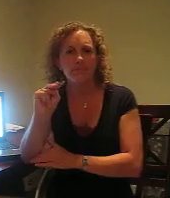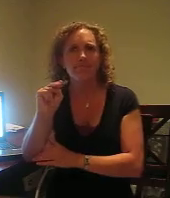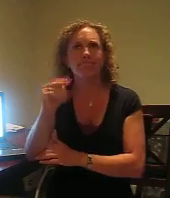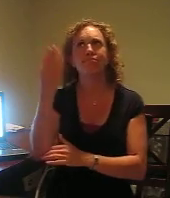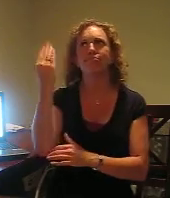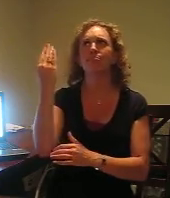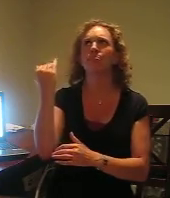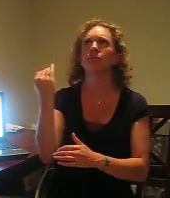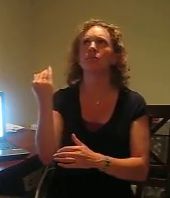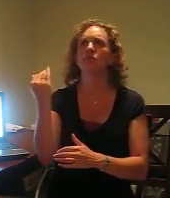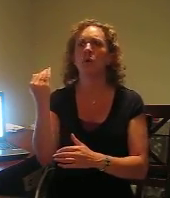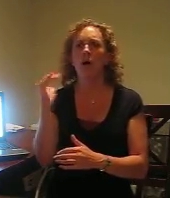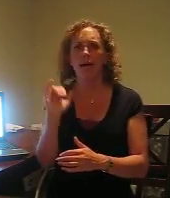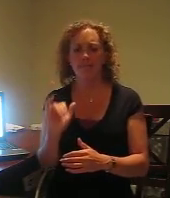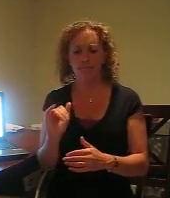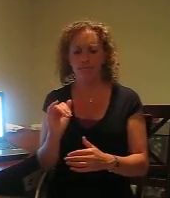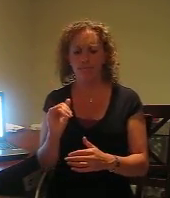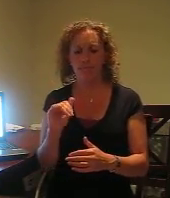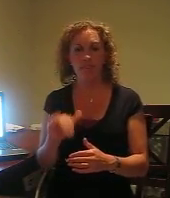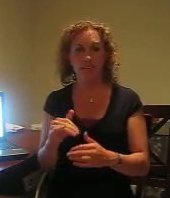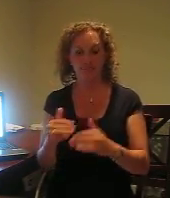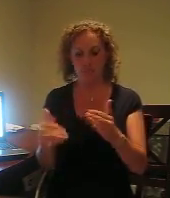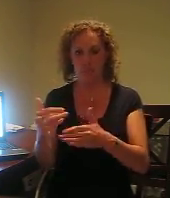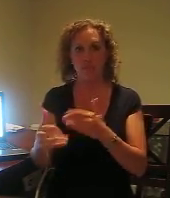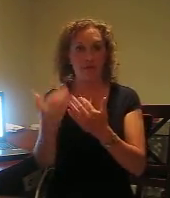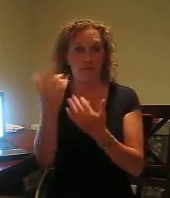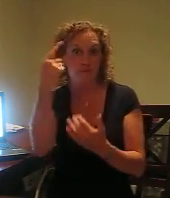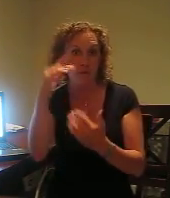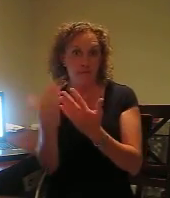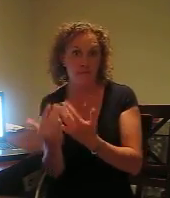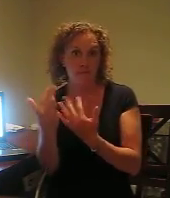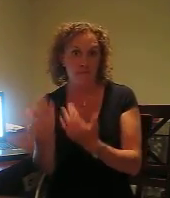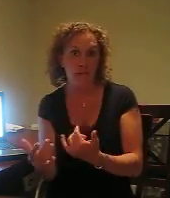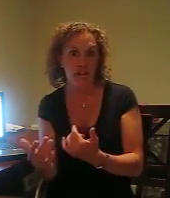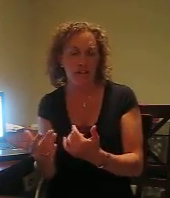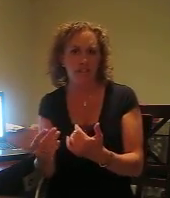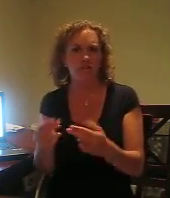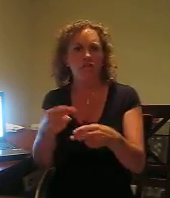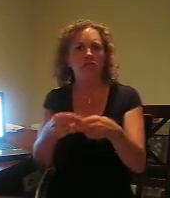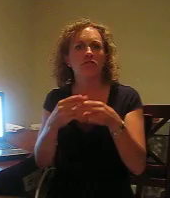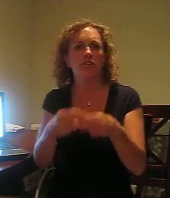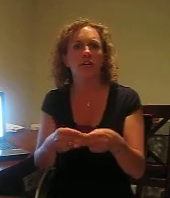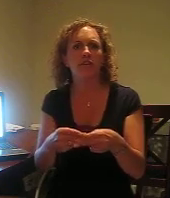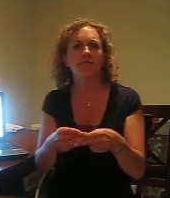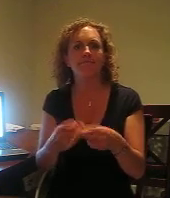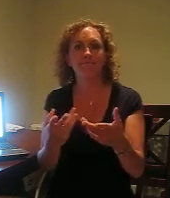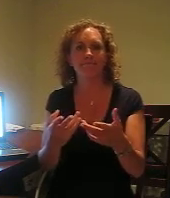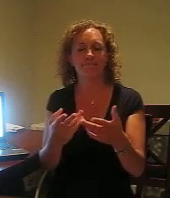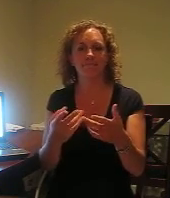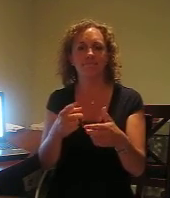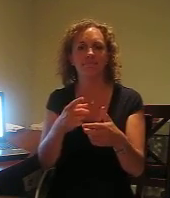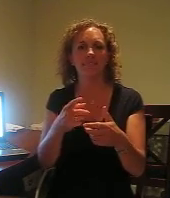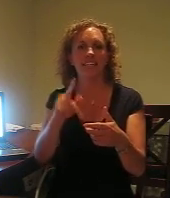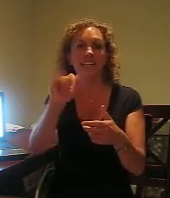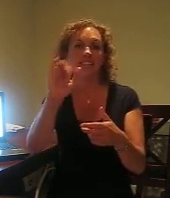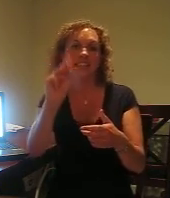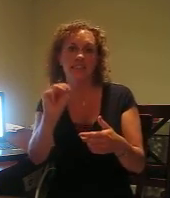method referred to as a couple different things. I first heard of it through a guy named Tim Ferriss that called it the upside down fire